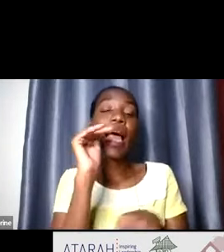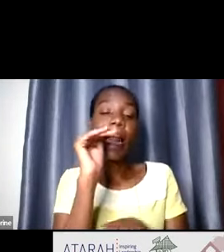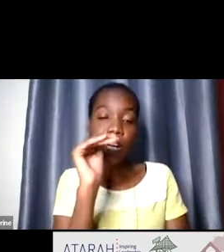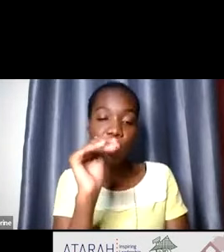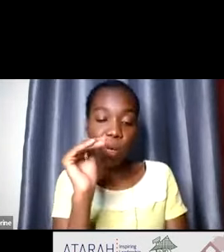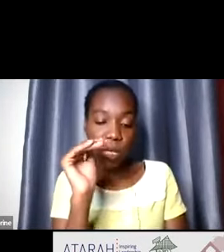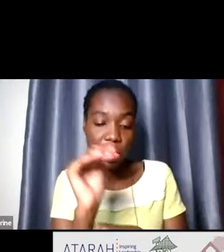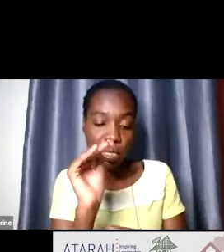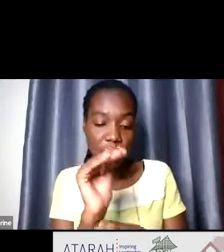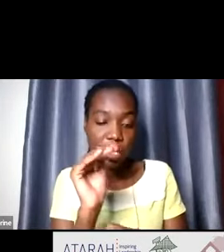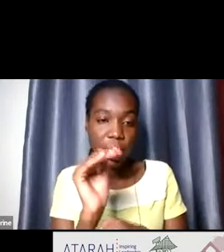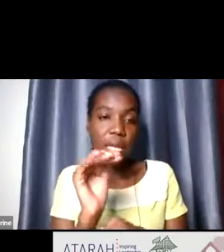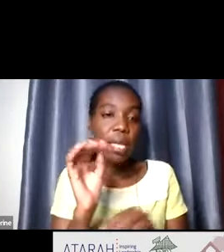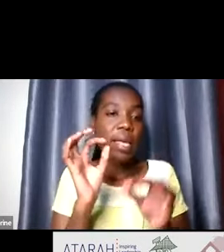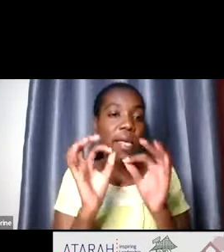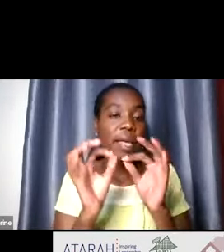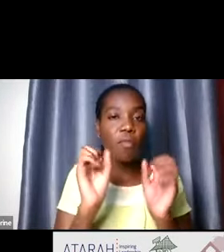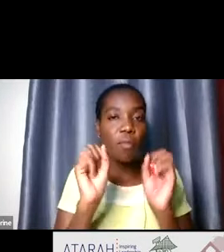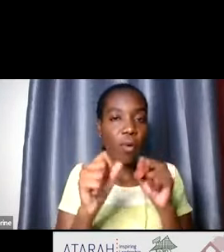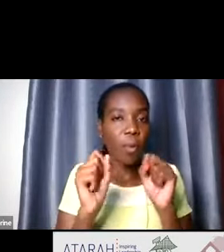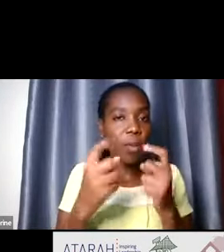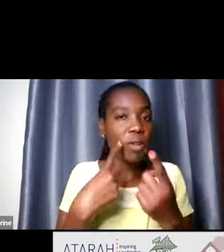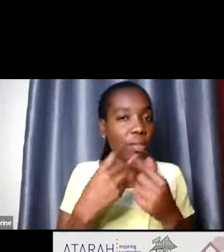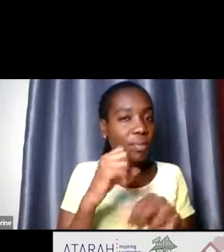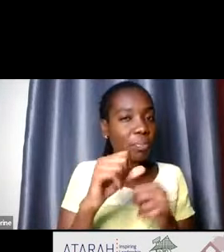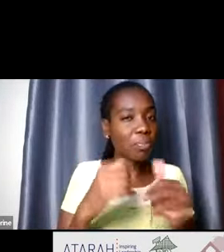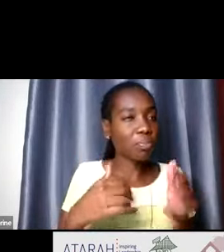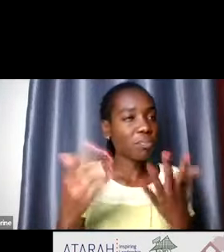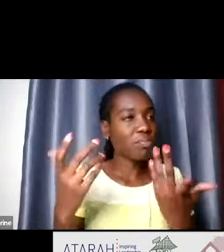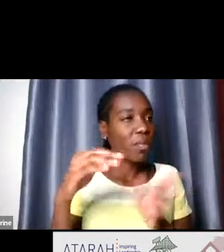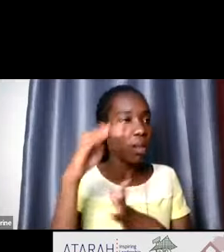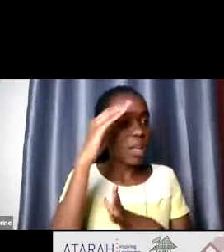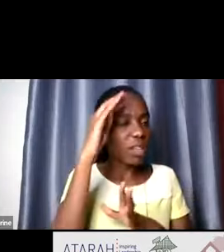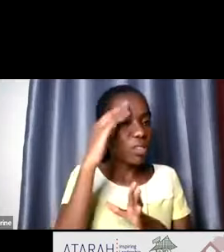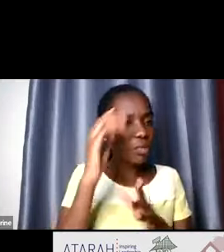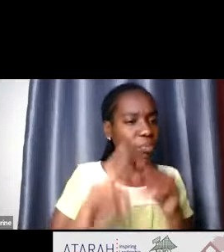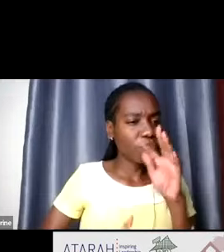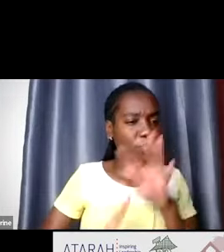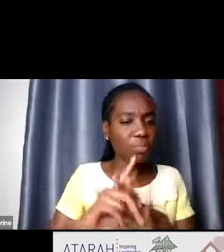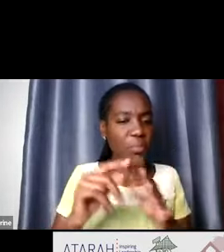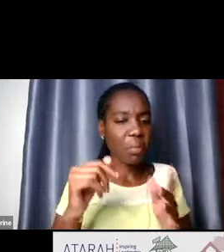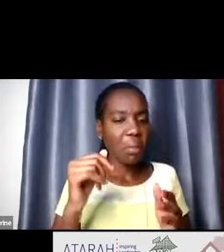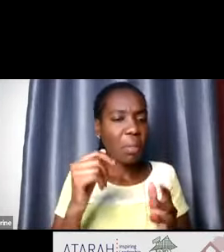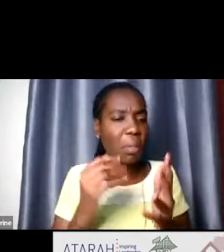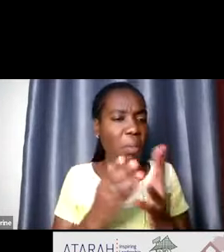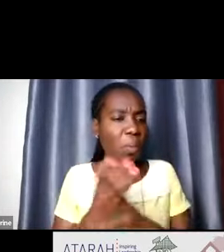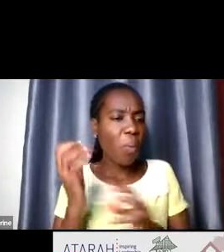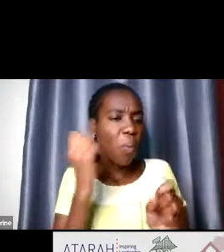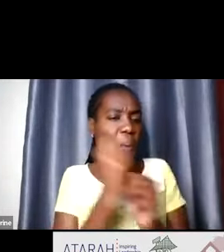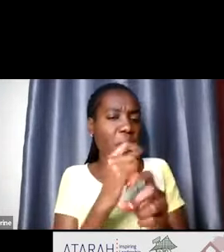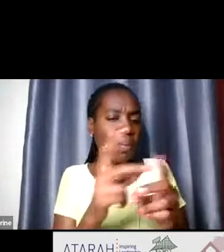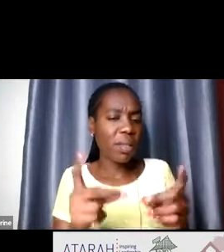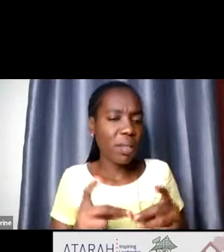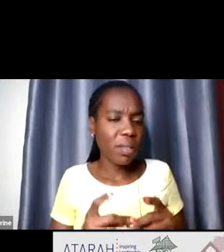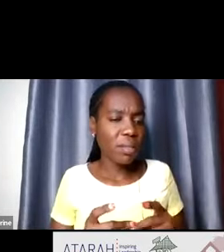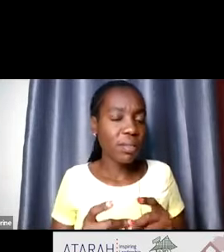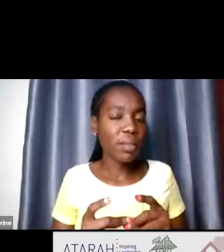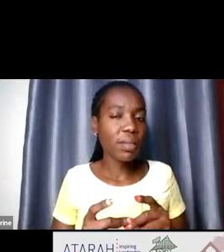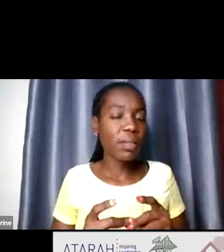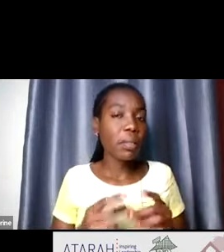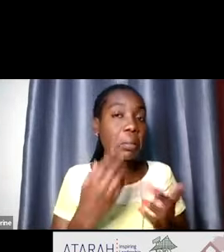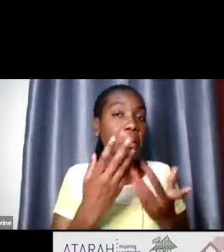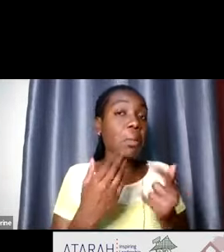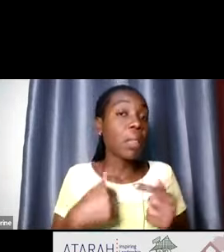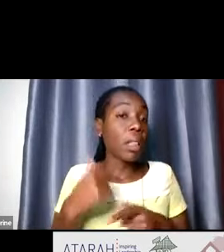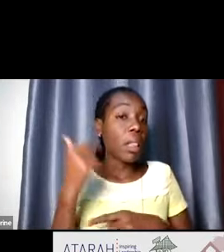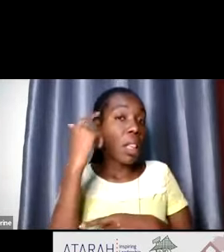how about the alcoholism that is caused by our workplaces? I tend to think